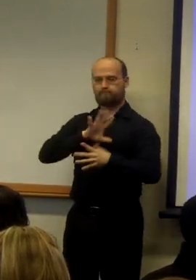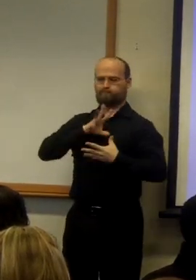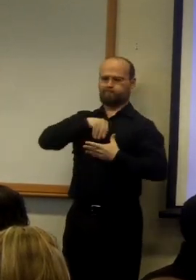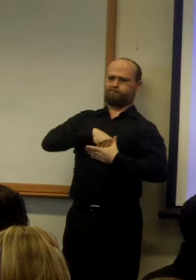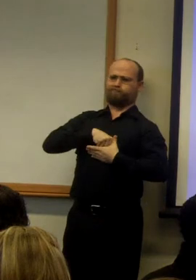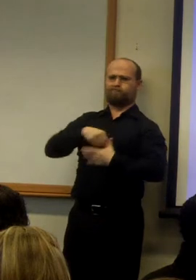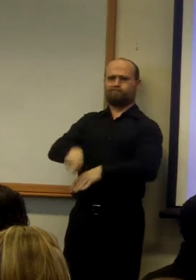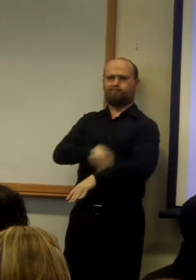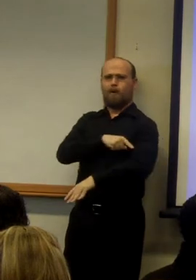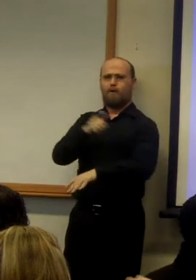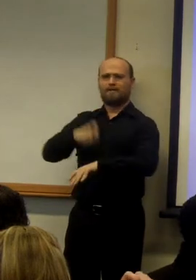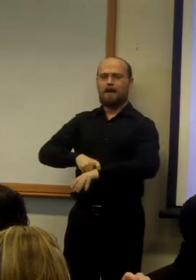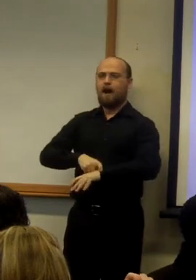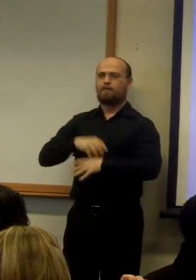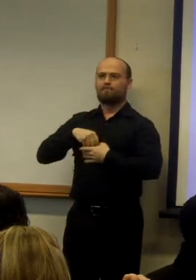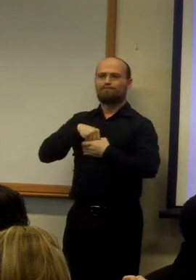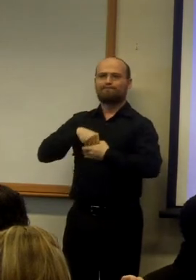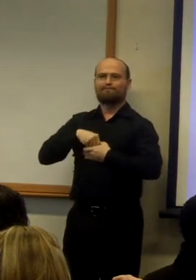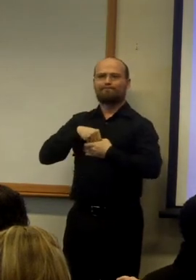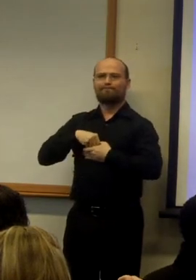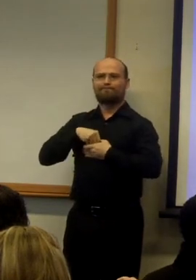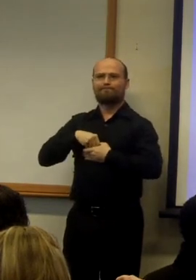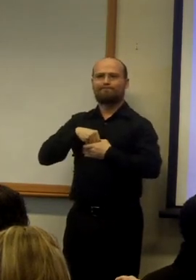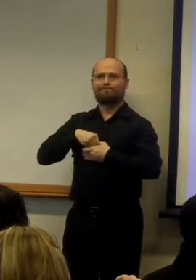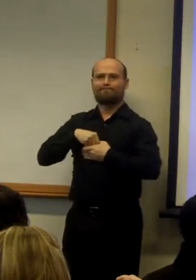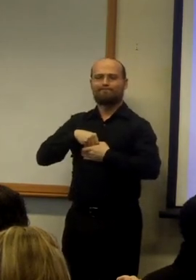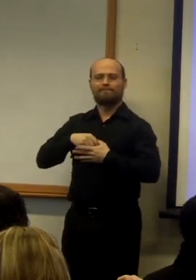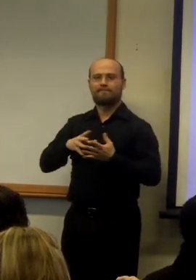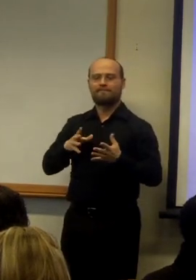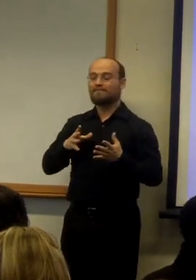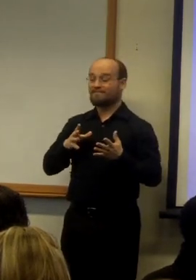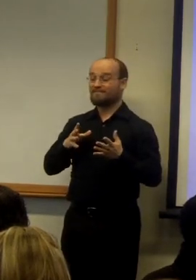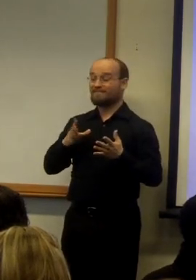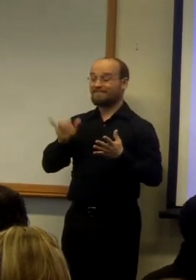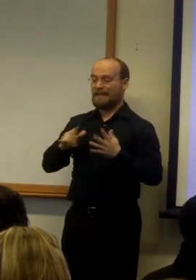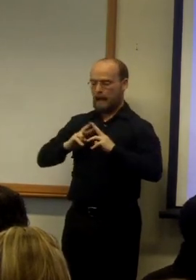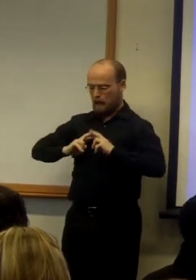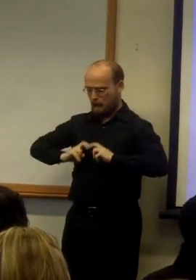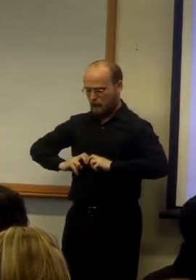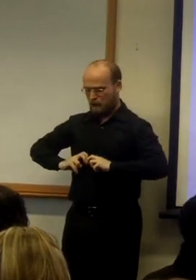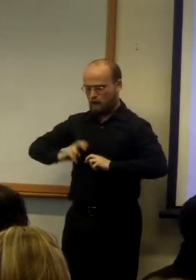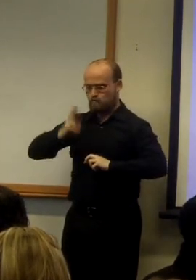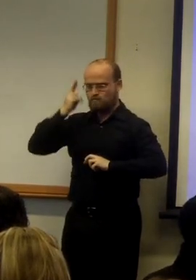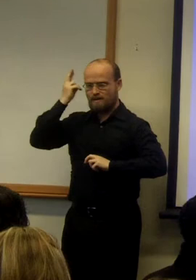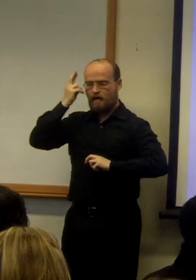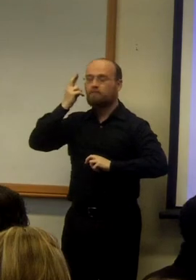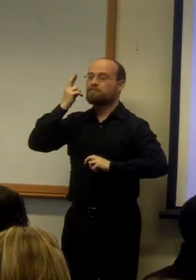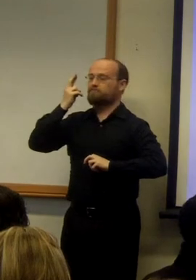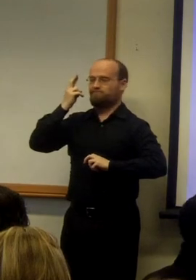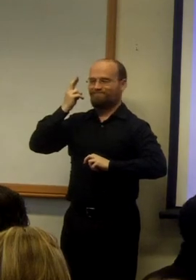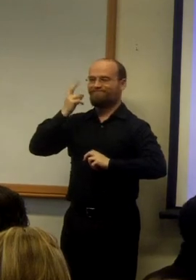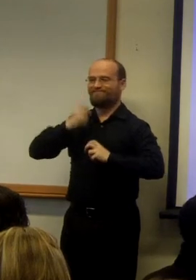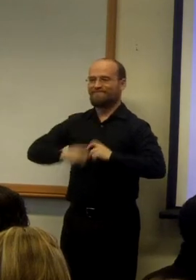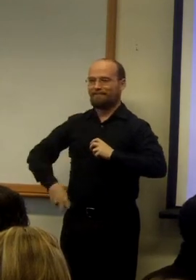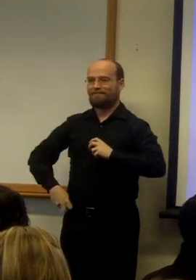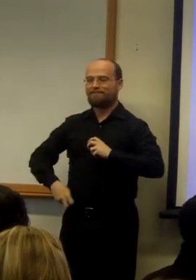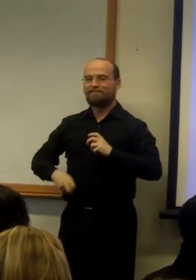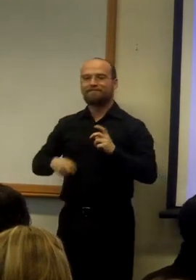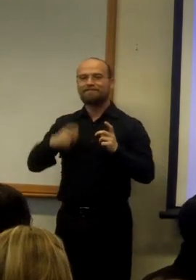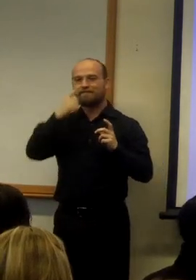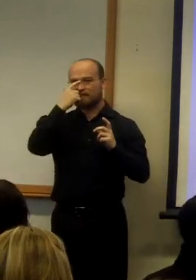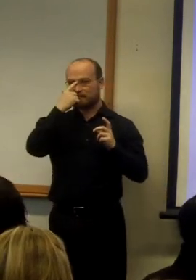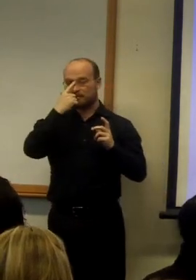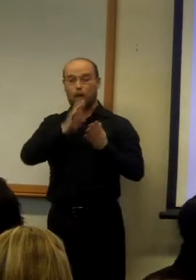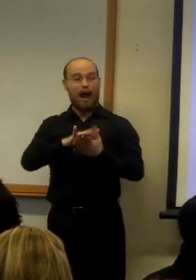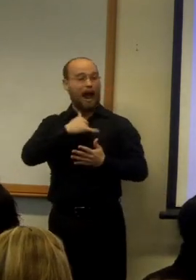time. And it was hard, to say the least. And that is part of why I'm here. So again, I'm not speaking to you as an